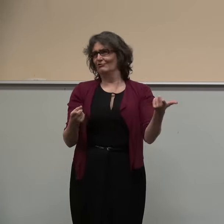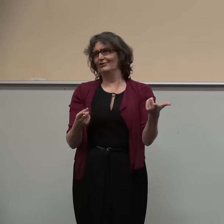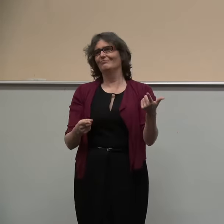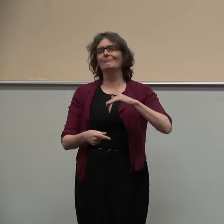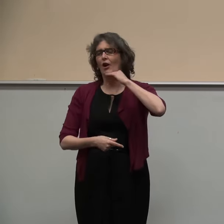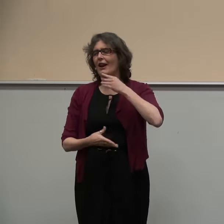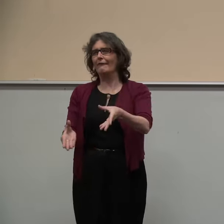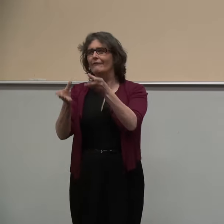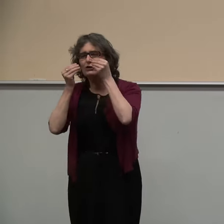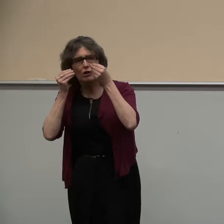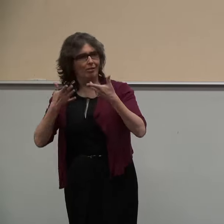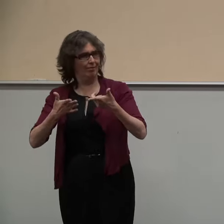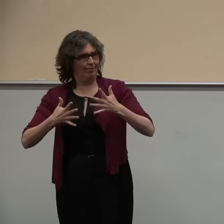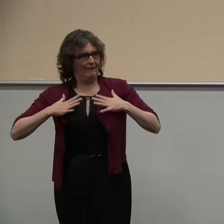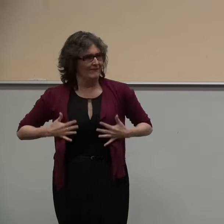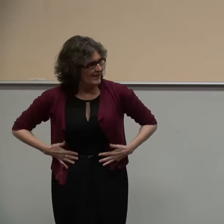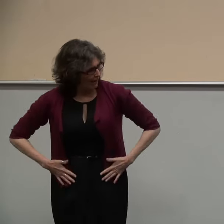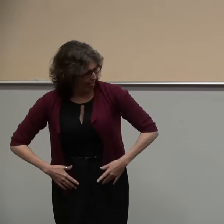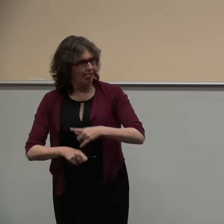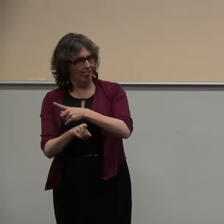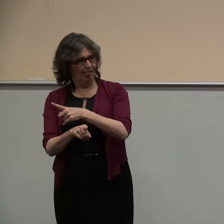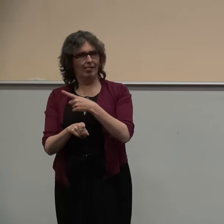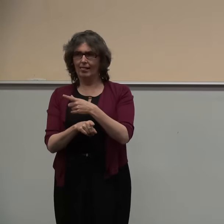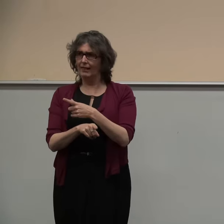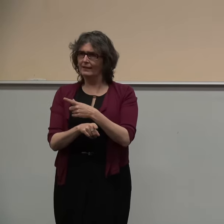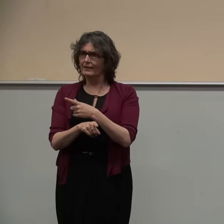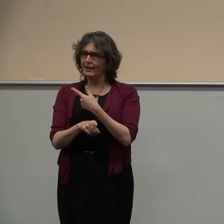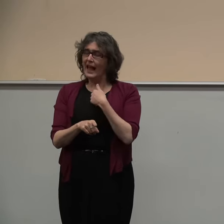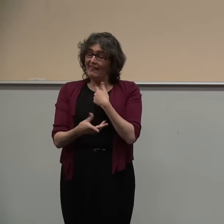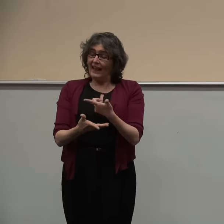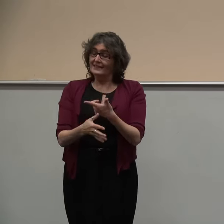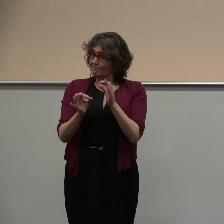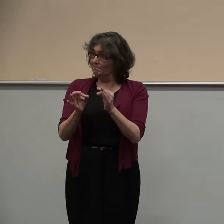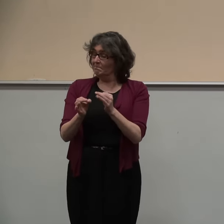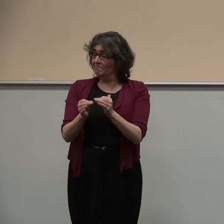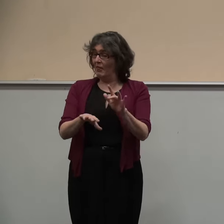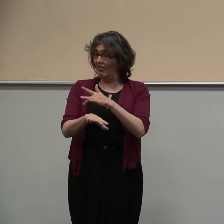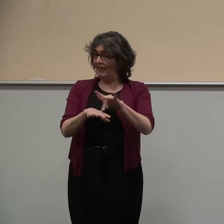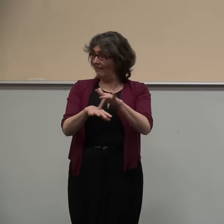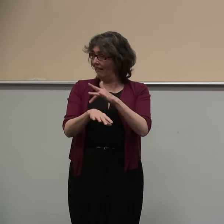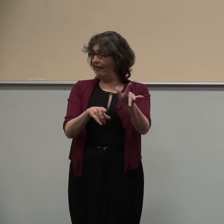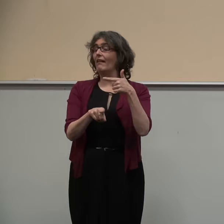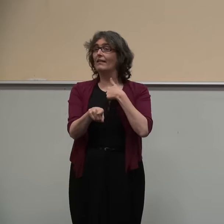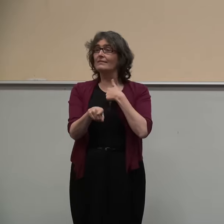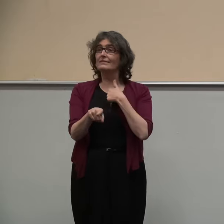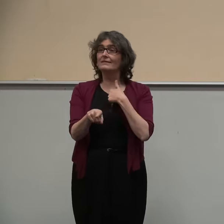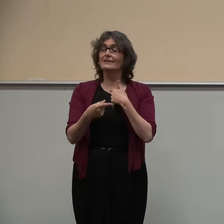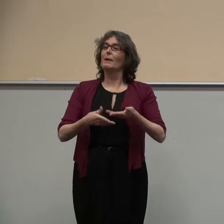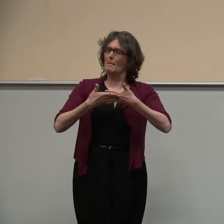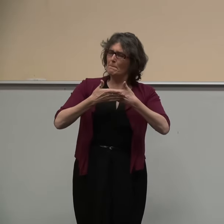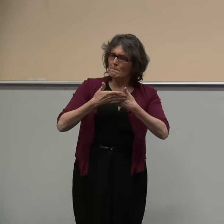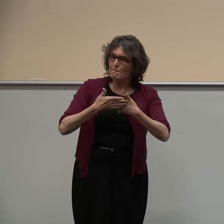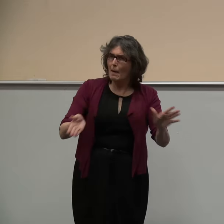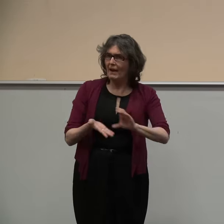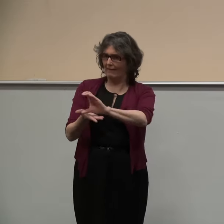physical. But the policy in this theatre, as in most theatres actually, or publicly funded mainstream